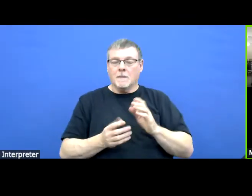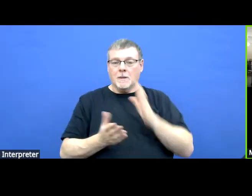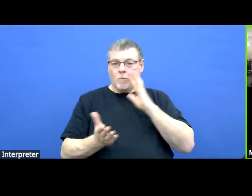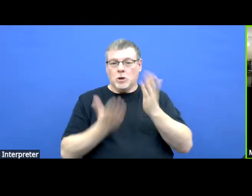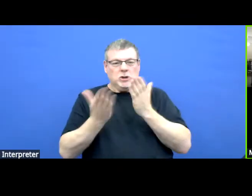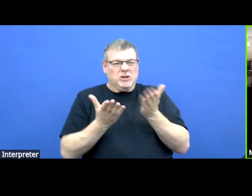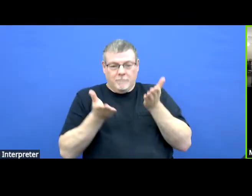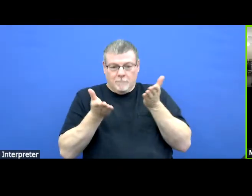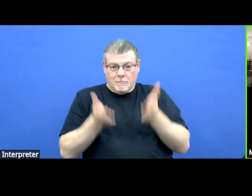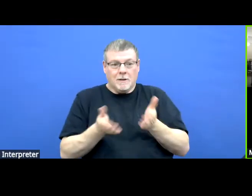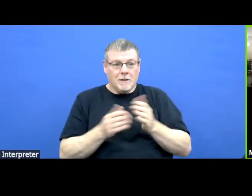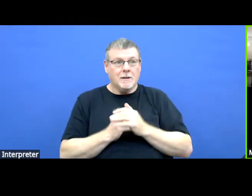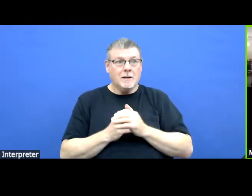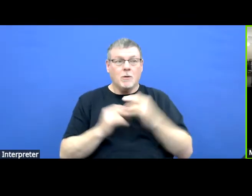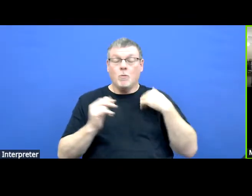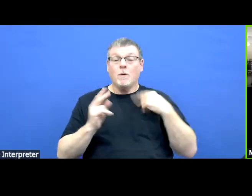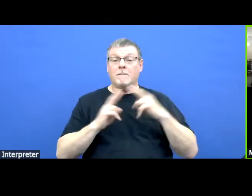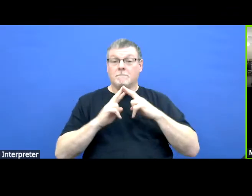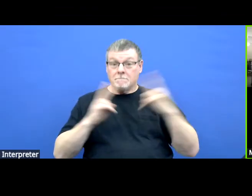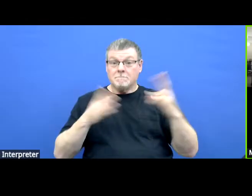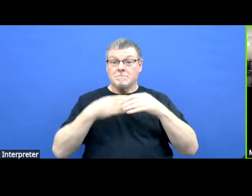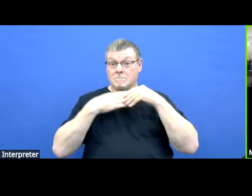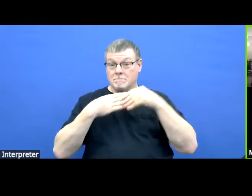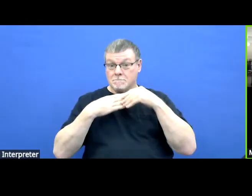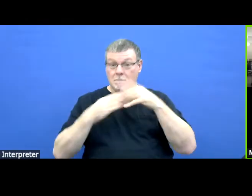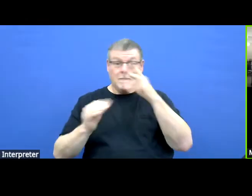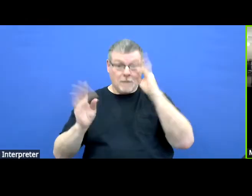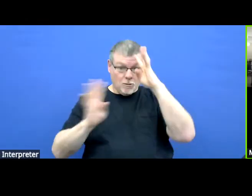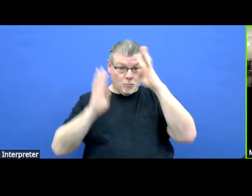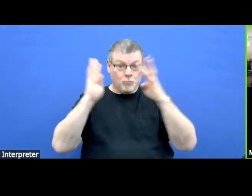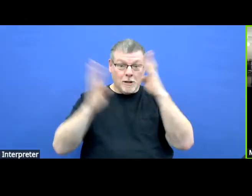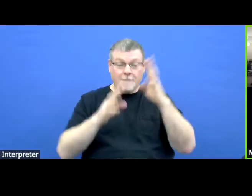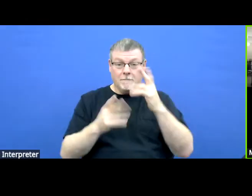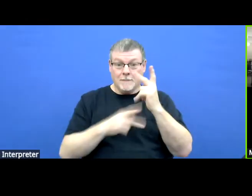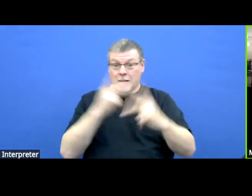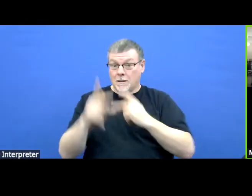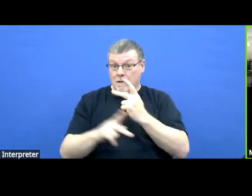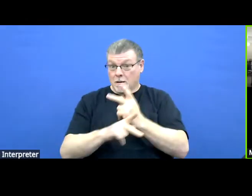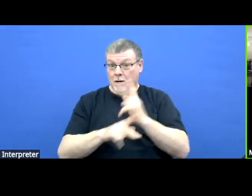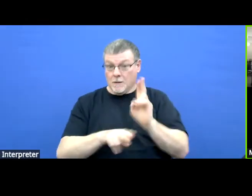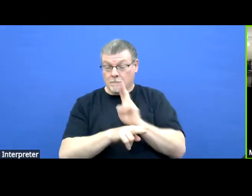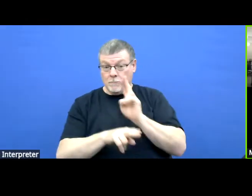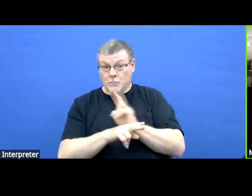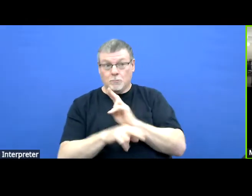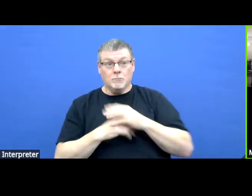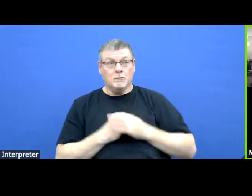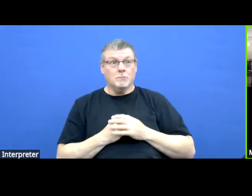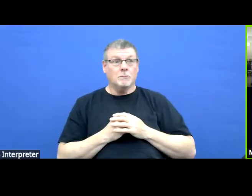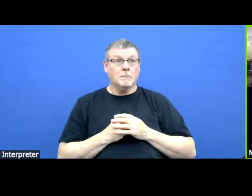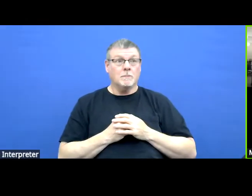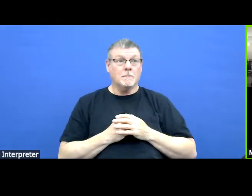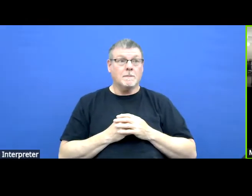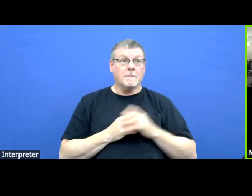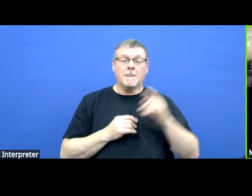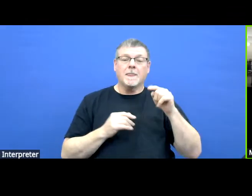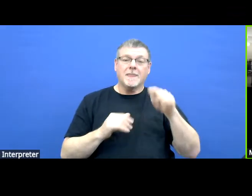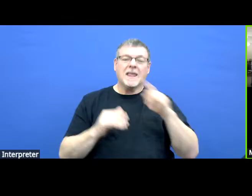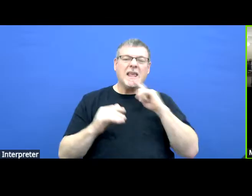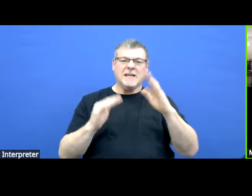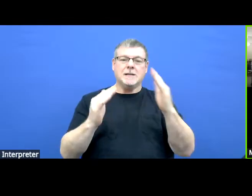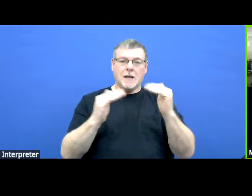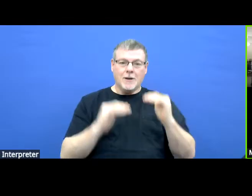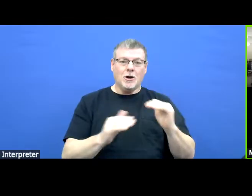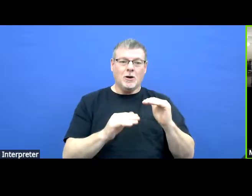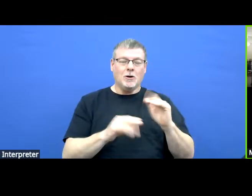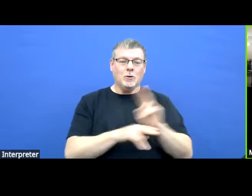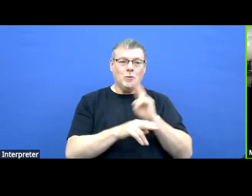So we're very flexible and creative with the types of uses. This is an underutilized